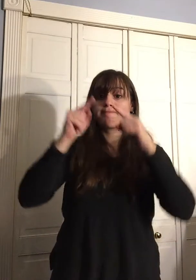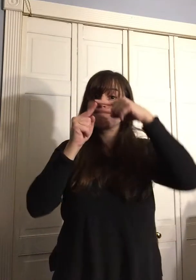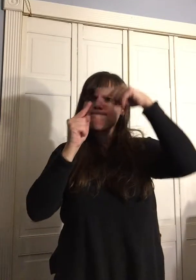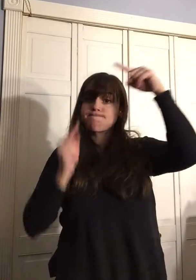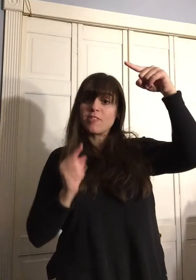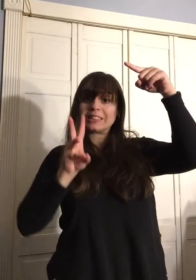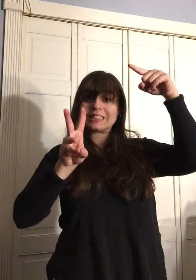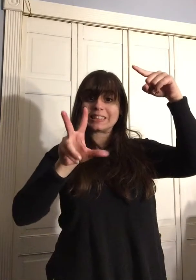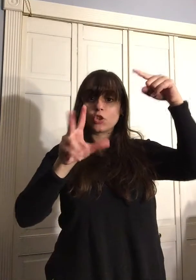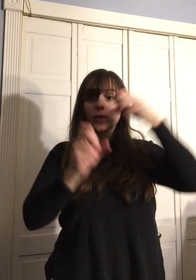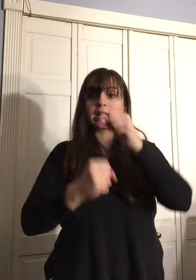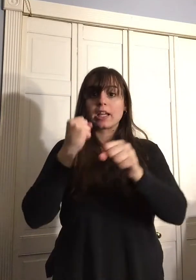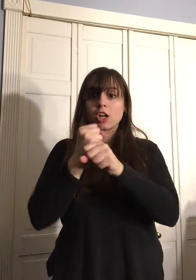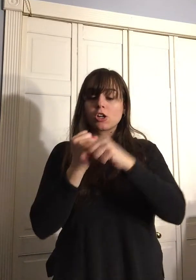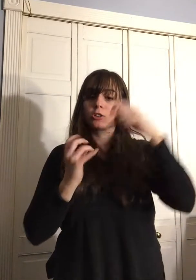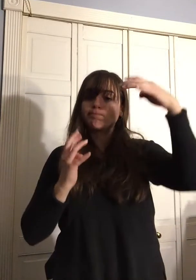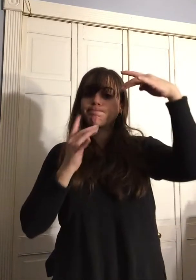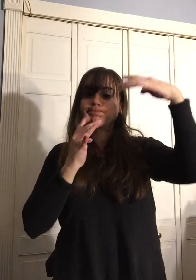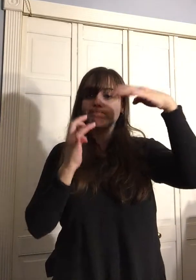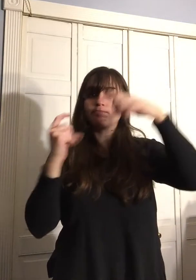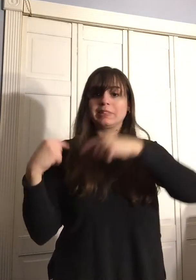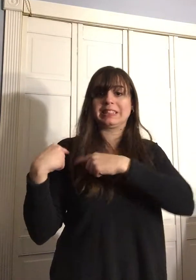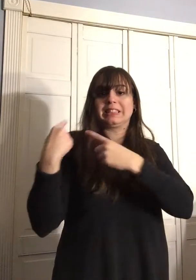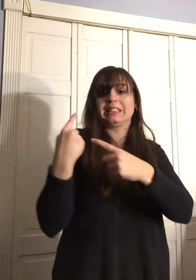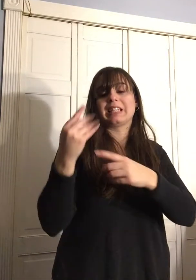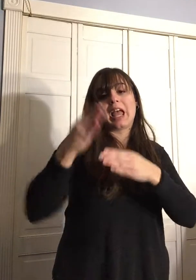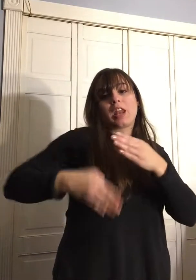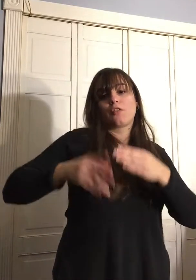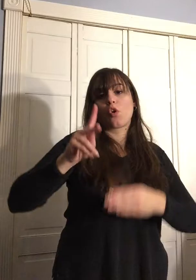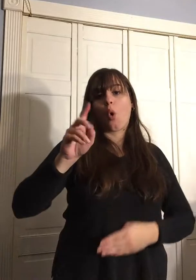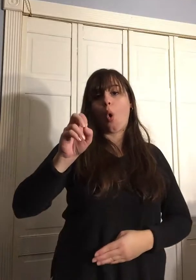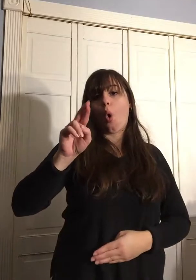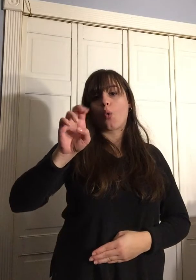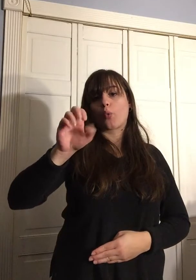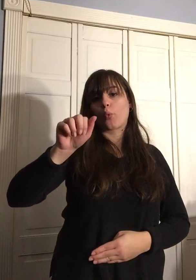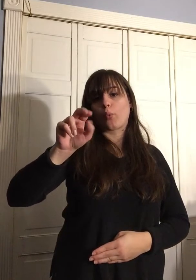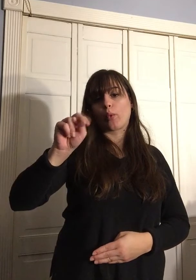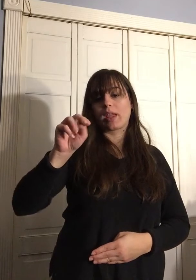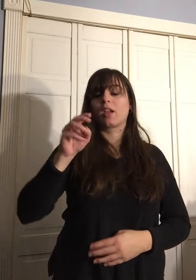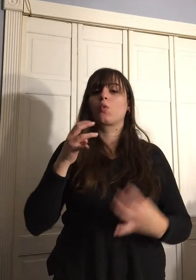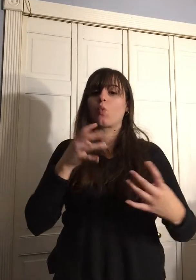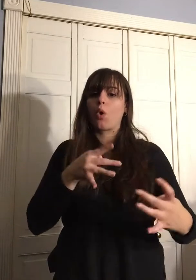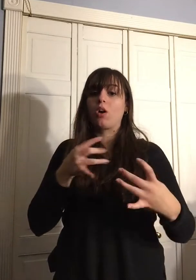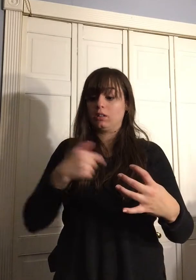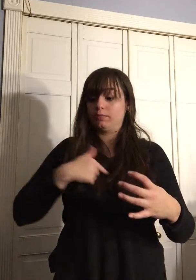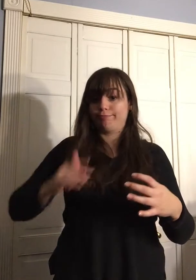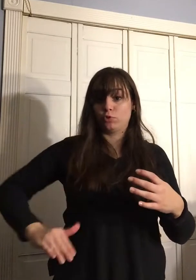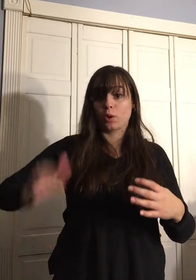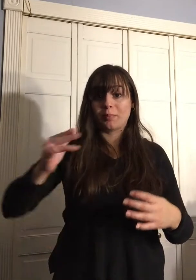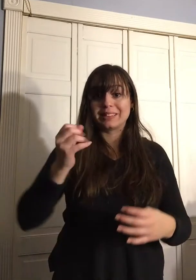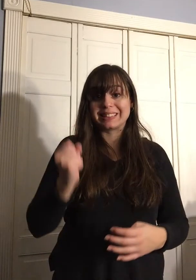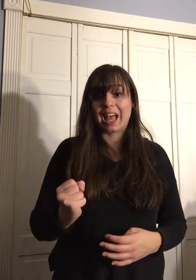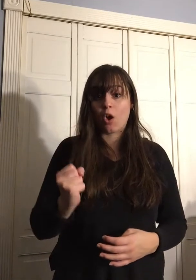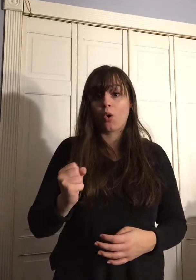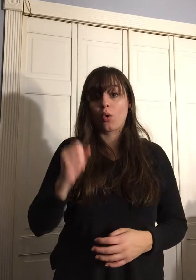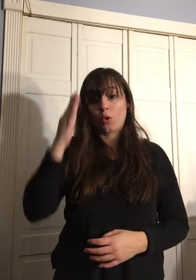us, North Korea was always the enemy, even before I was born. South and North have been